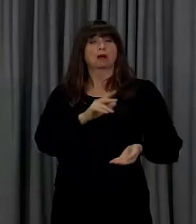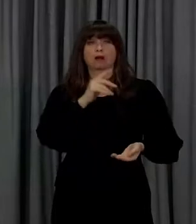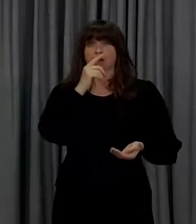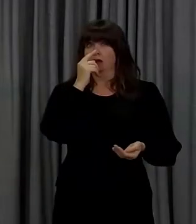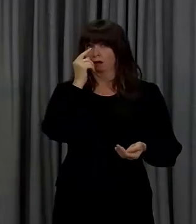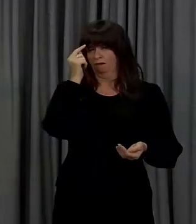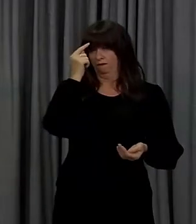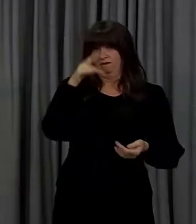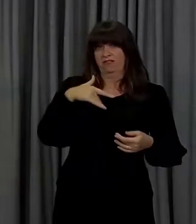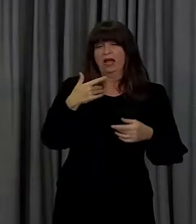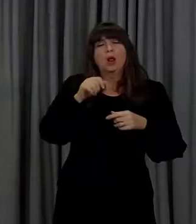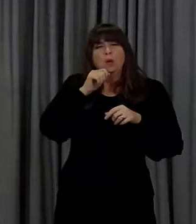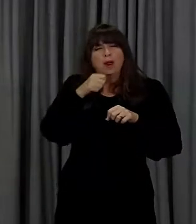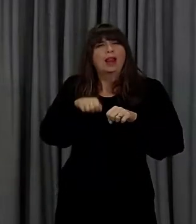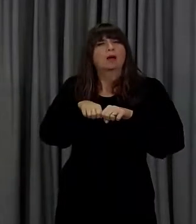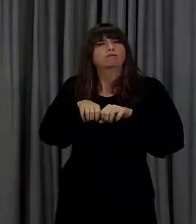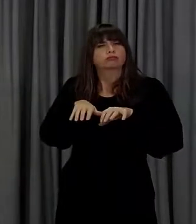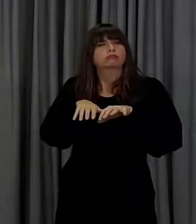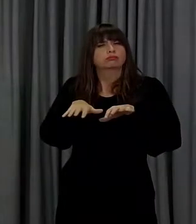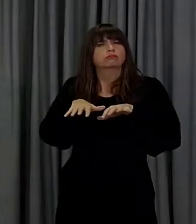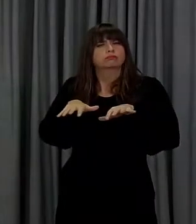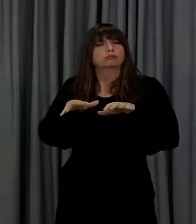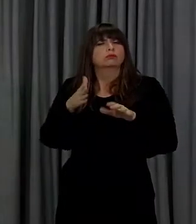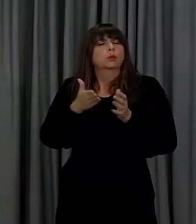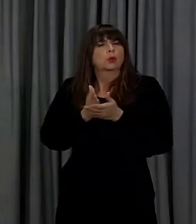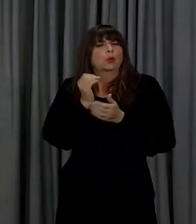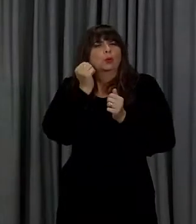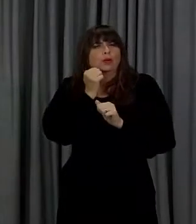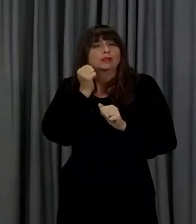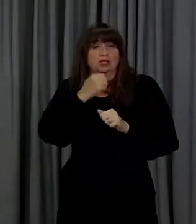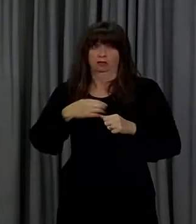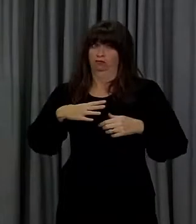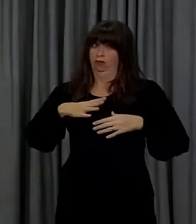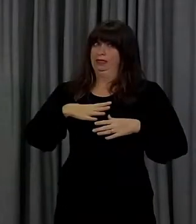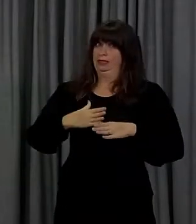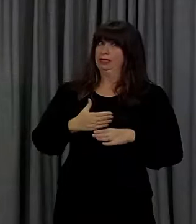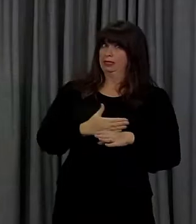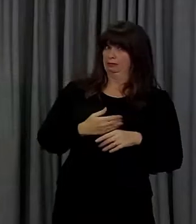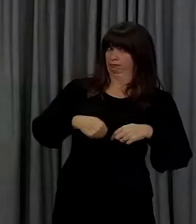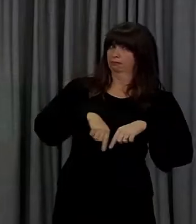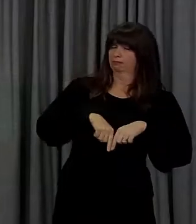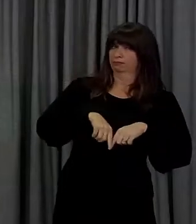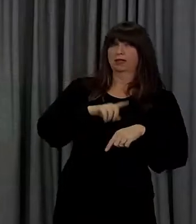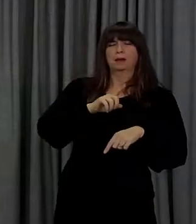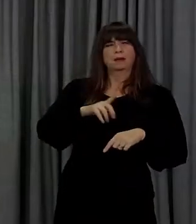to see more infections over the winter period, and we're planning for this, we